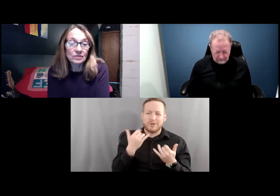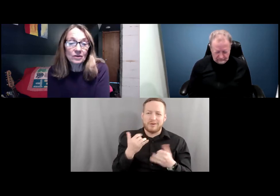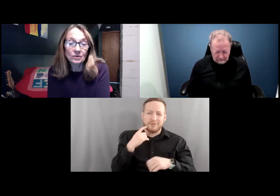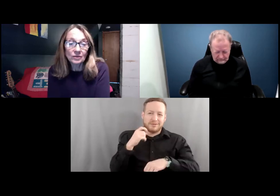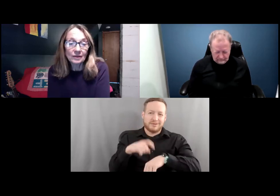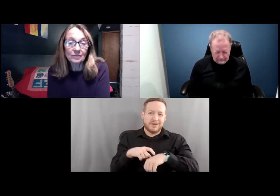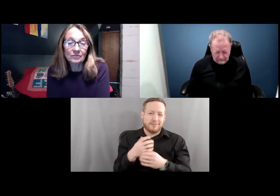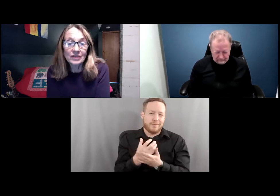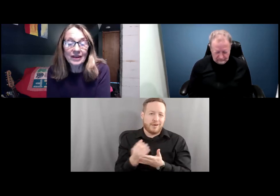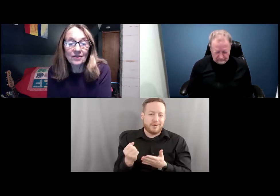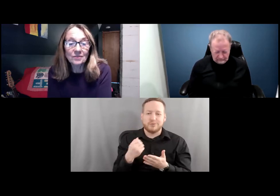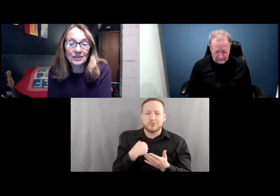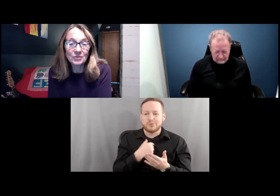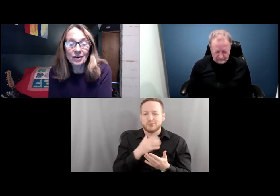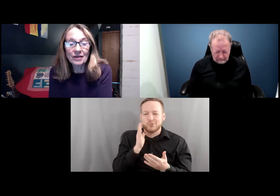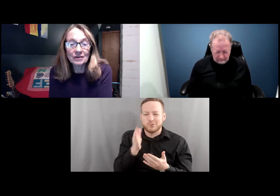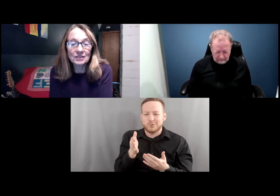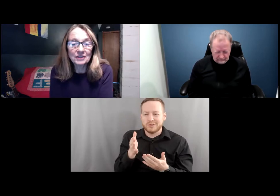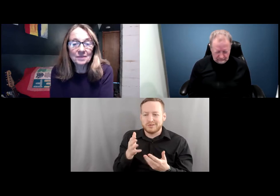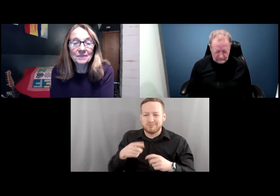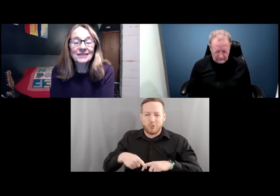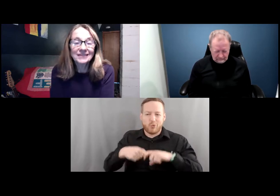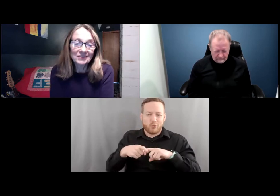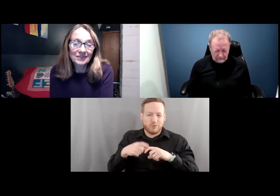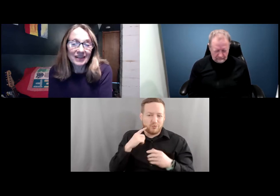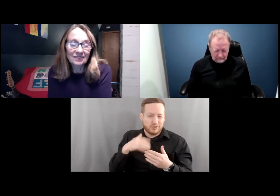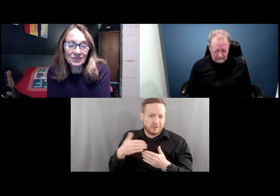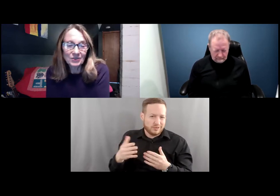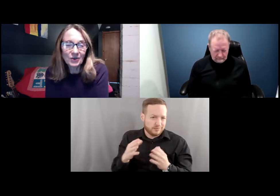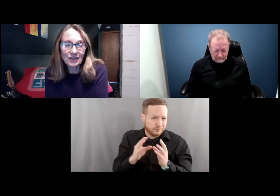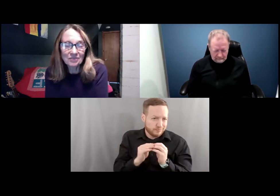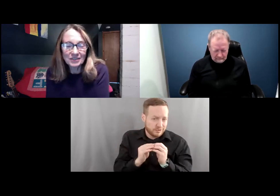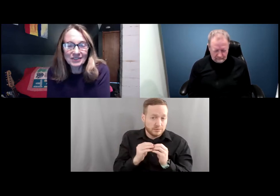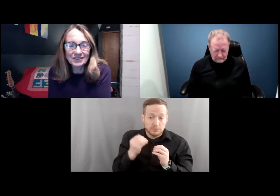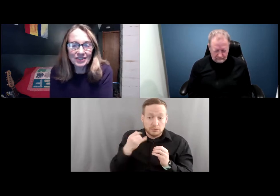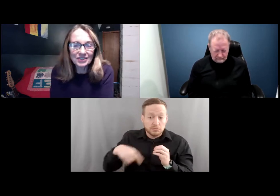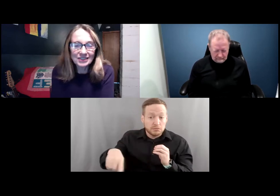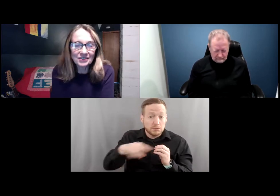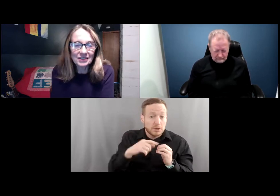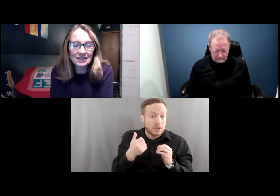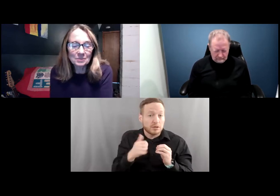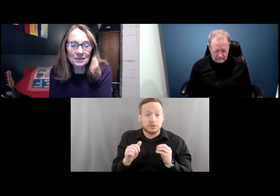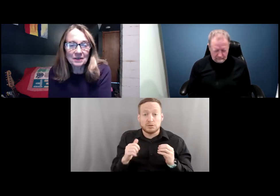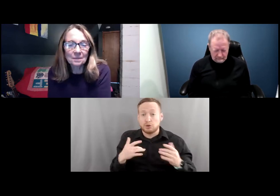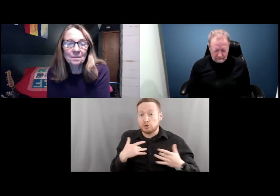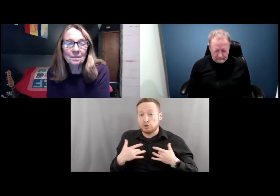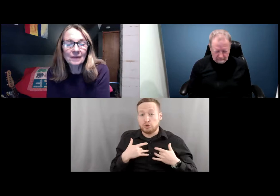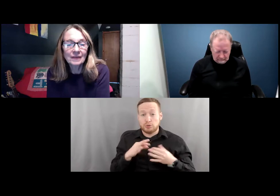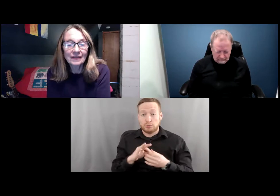us know. For now, because we are out of time, we'll have to hold off on this discussion until the next